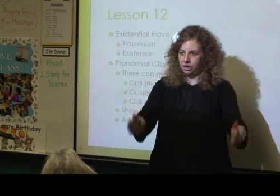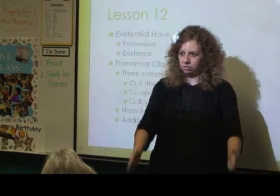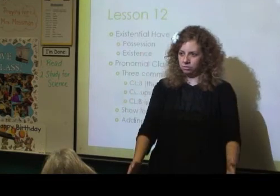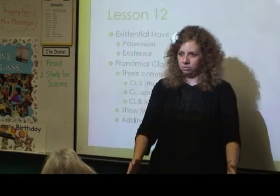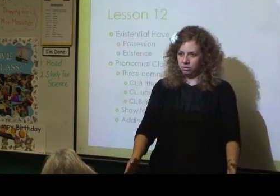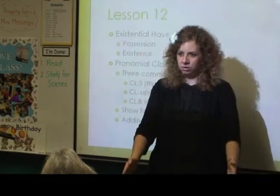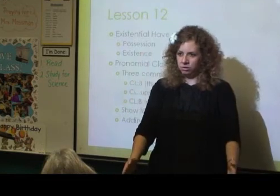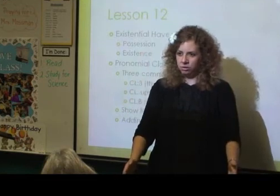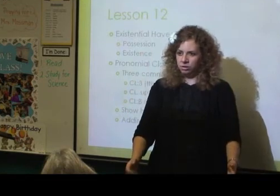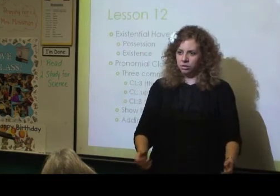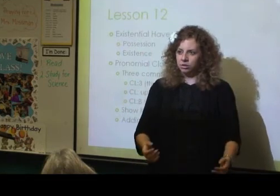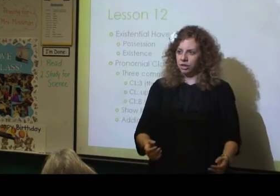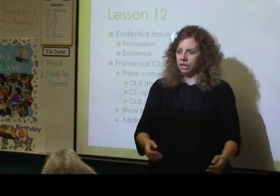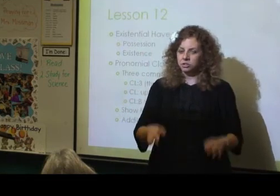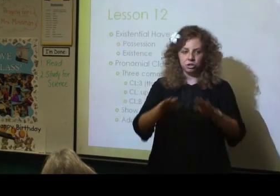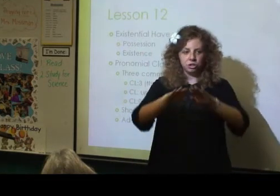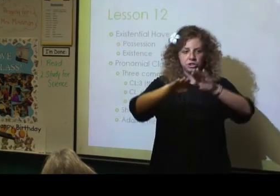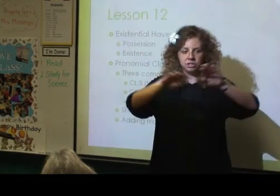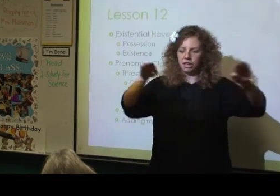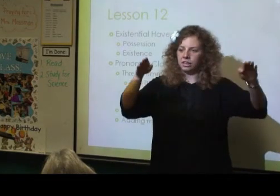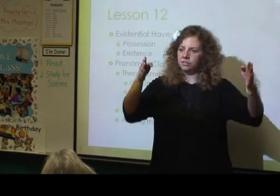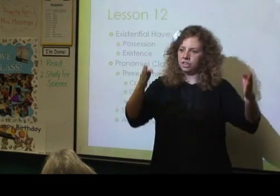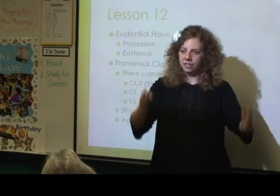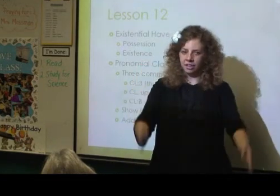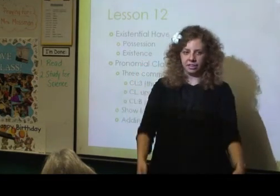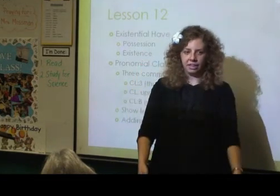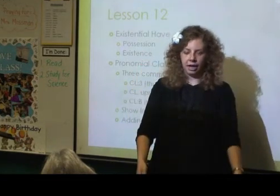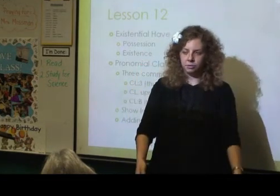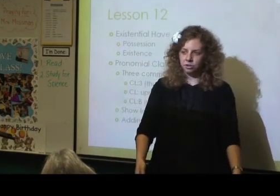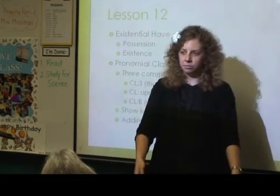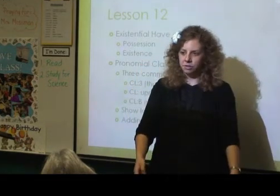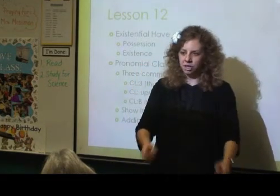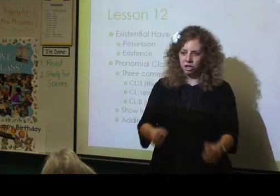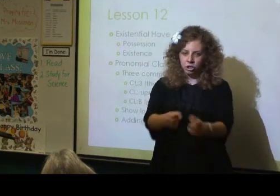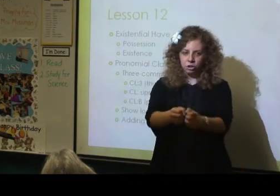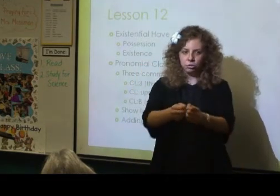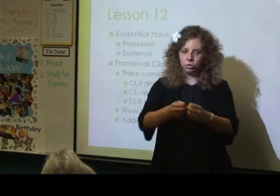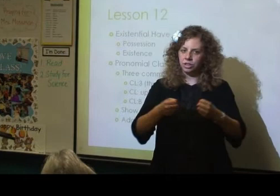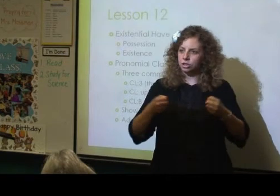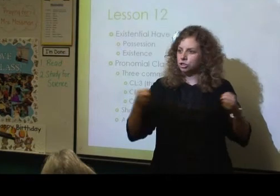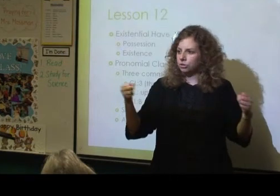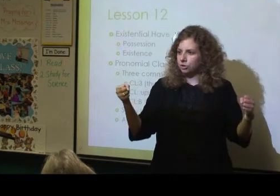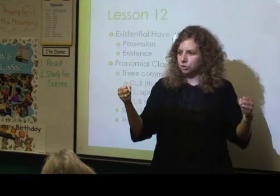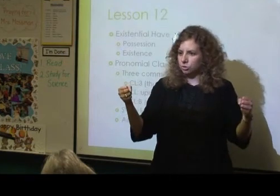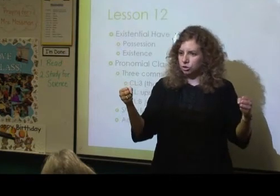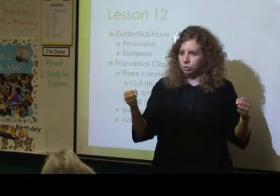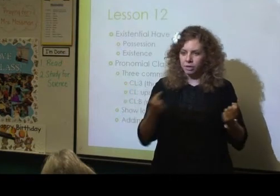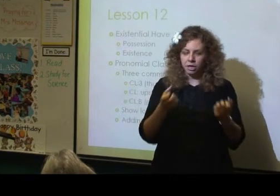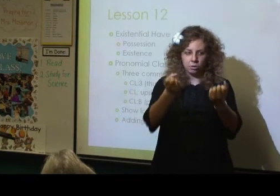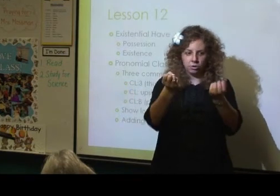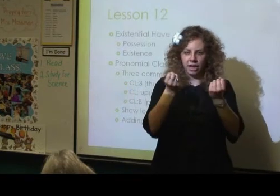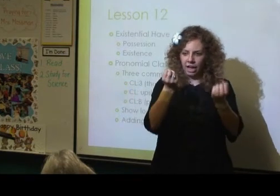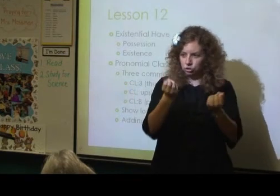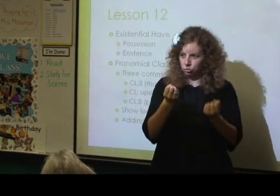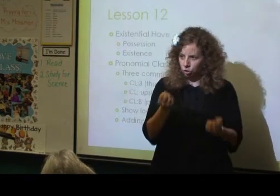down. Okay, so you could just like leave it like that, like a cabinet or something. You could then show that the door is open or that it had